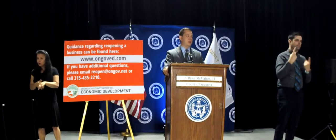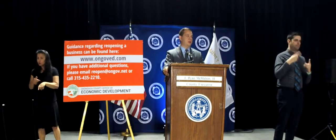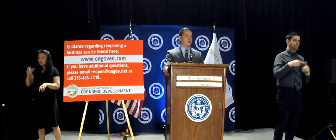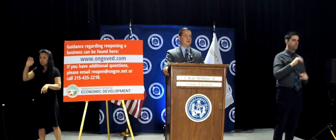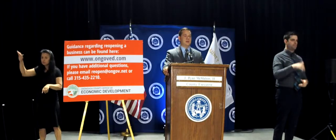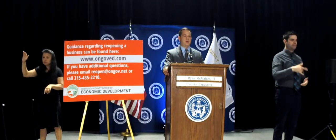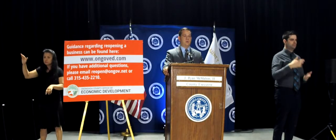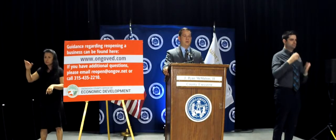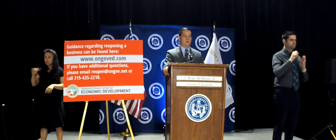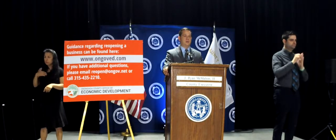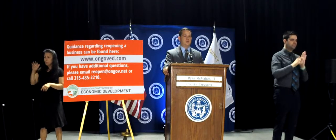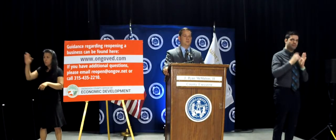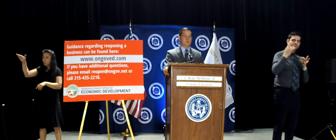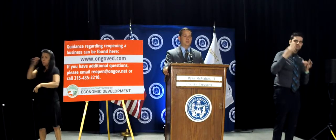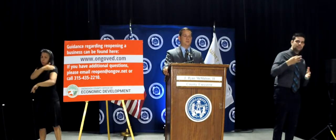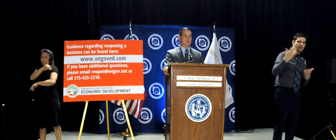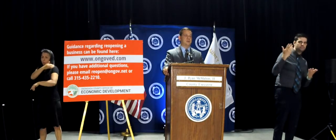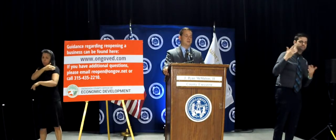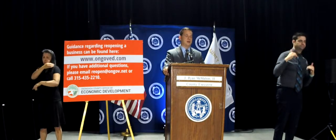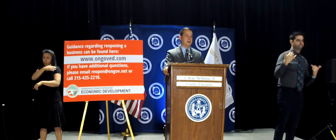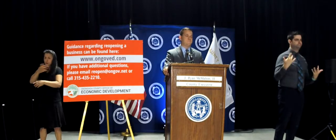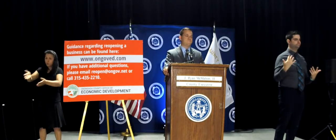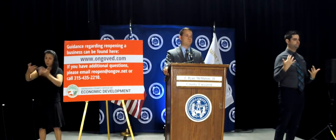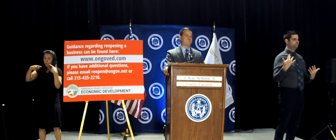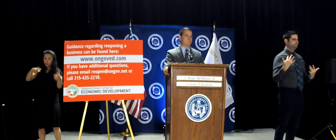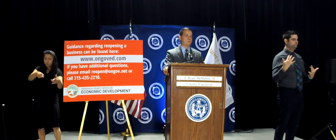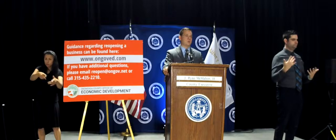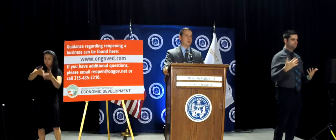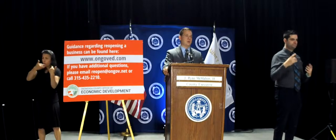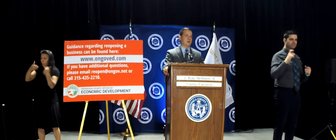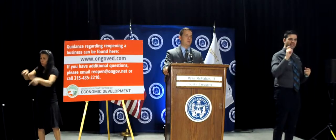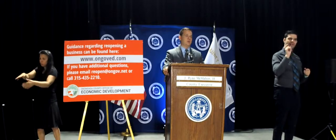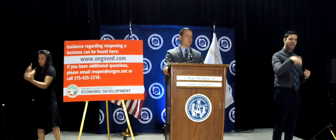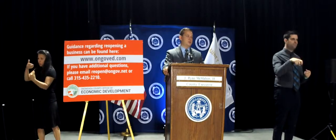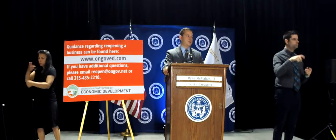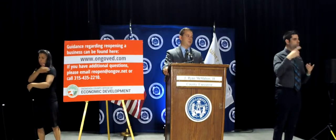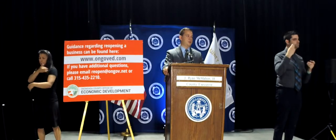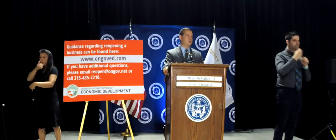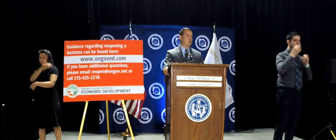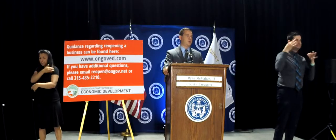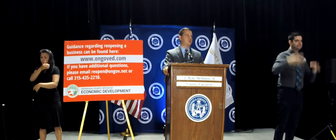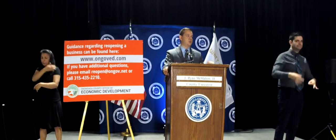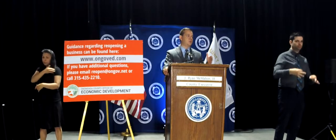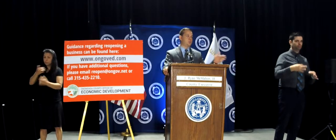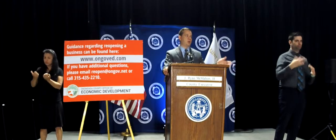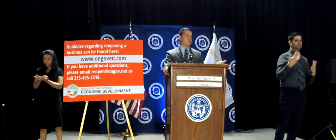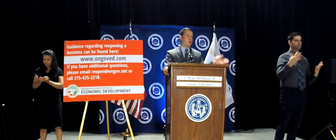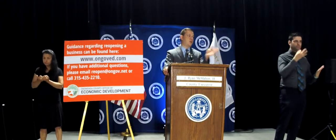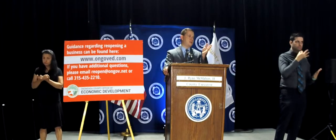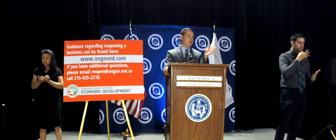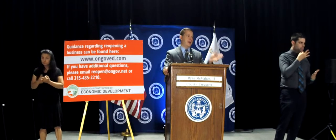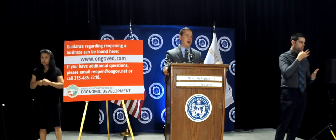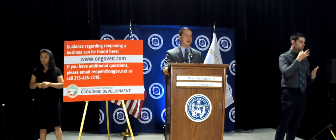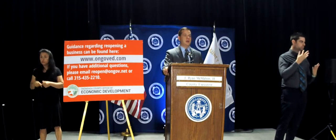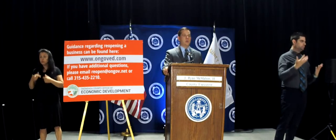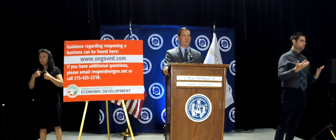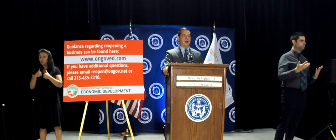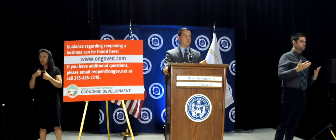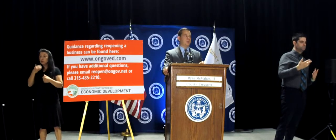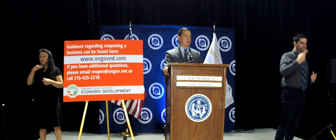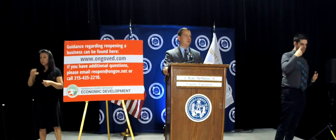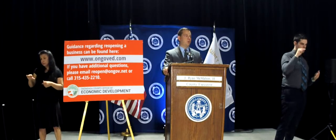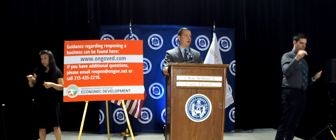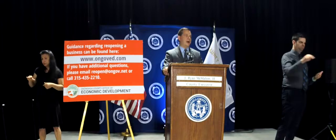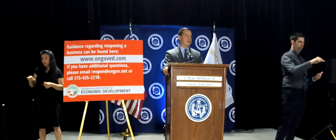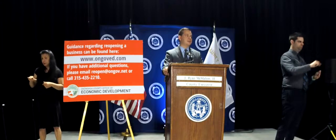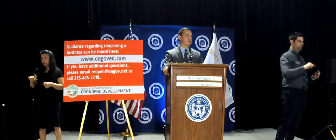we think that there should be something done and we can do it safely. So this youth sports falls into that. We want